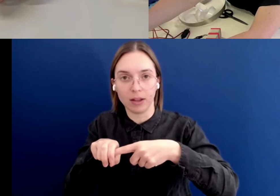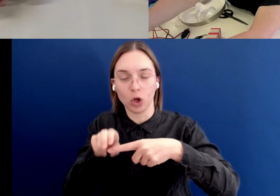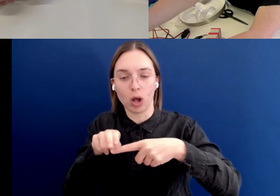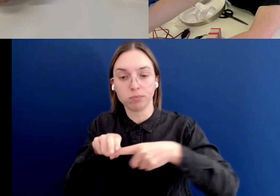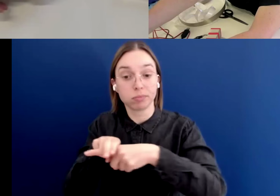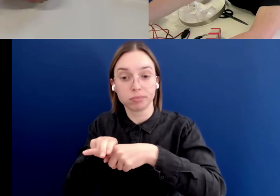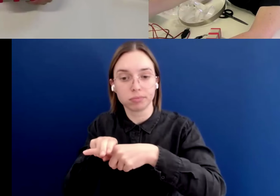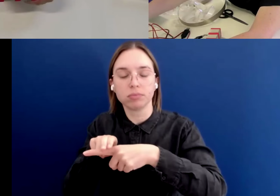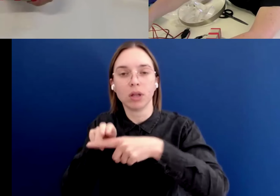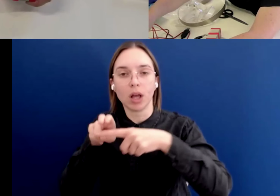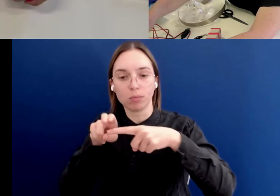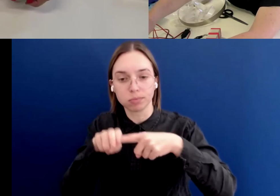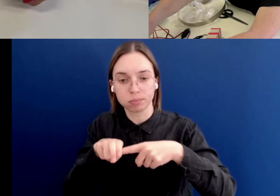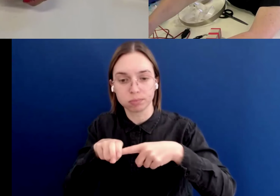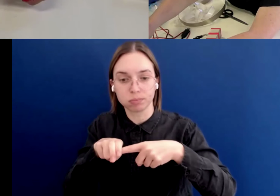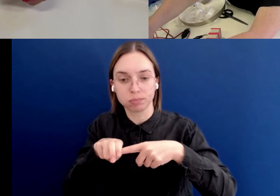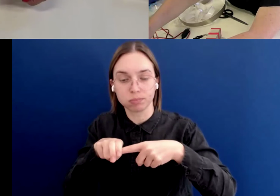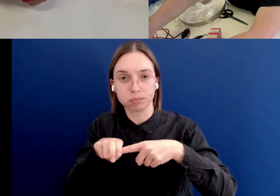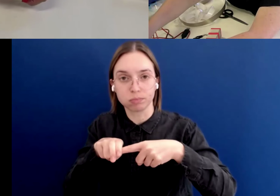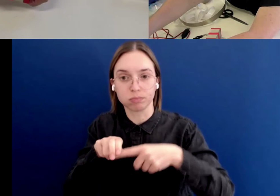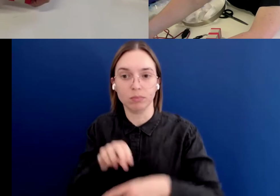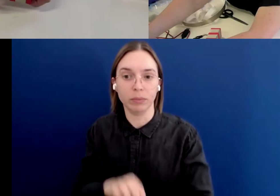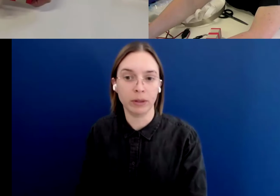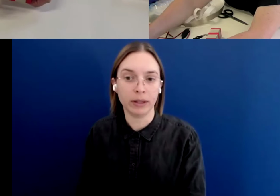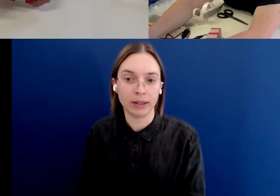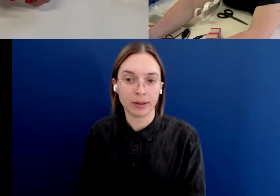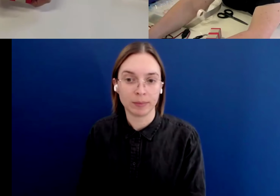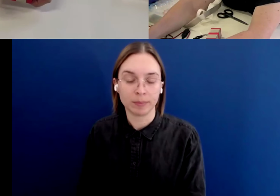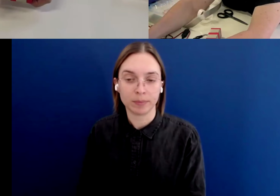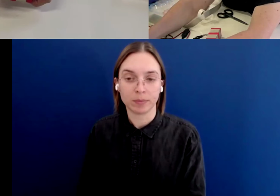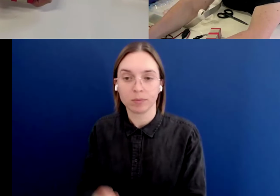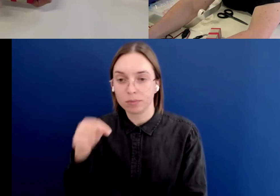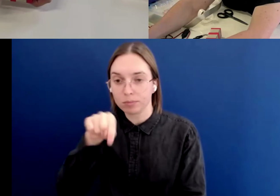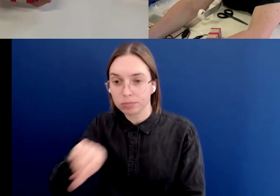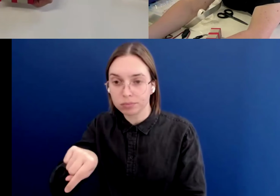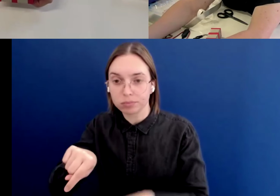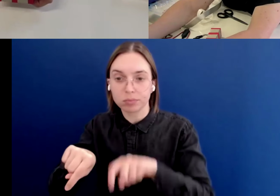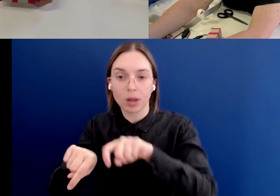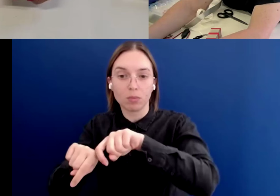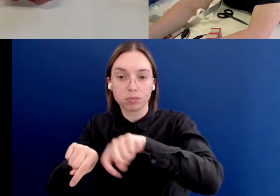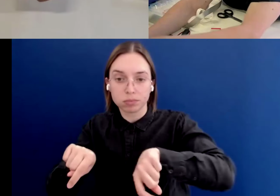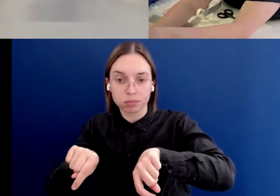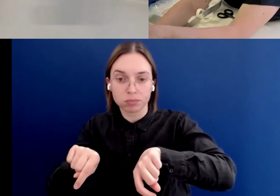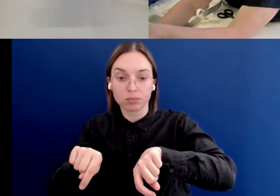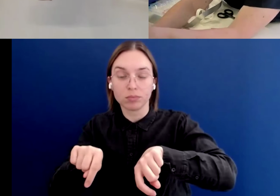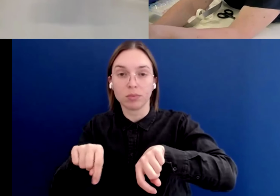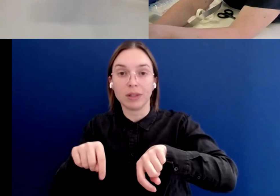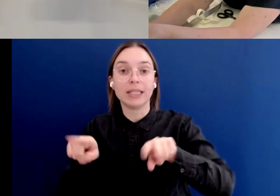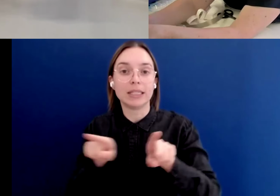and press it down. And the same with the black wire. So we make sure that the very end, which is the conductive pit,